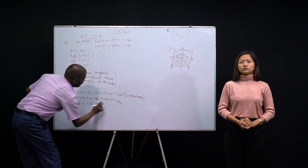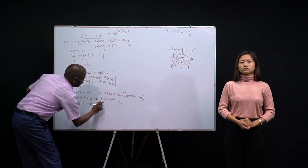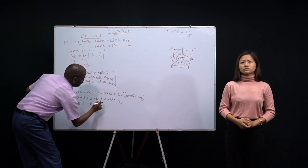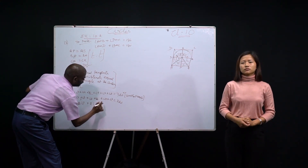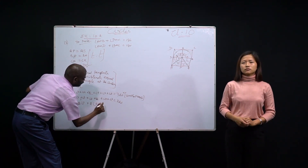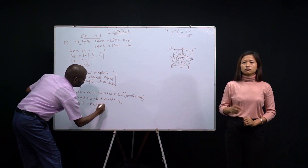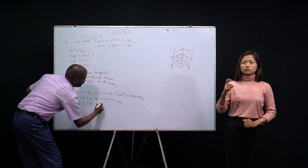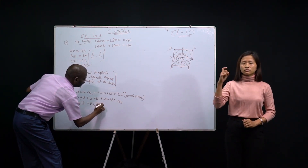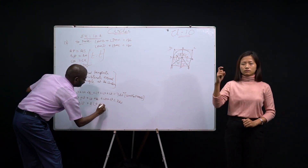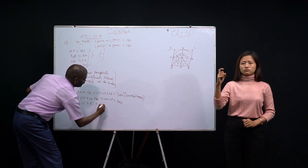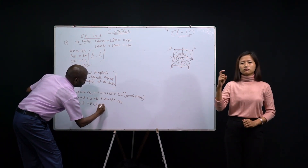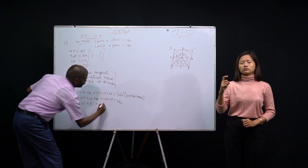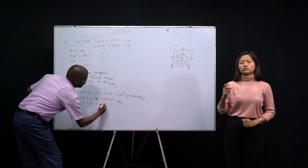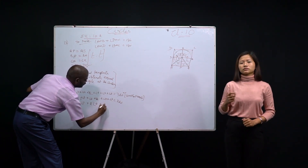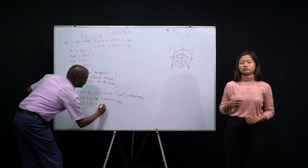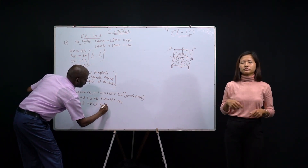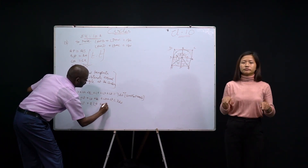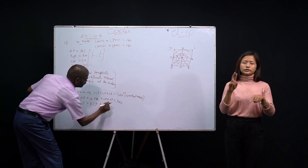7 also.